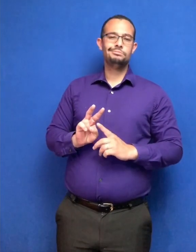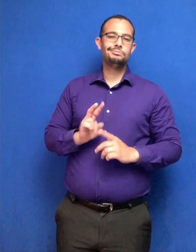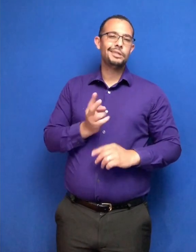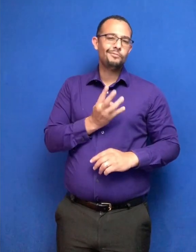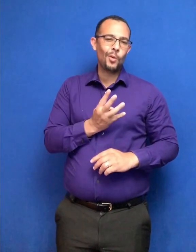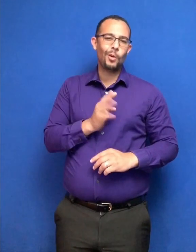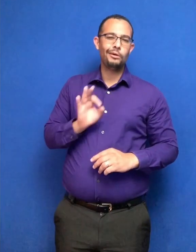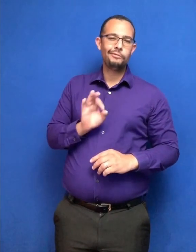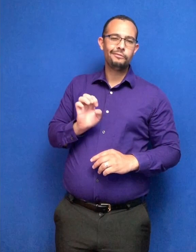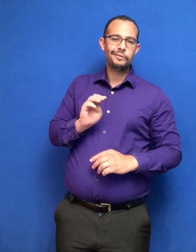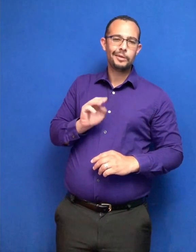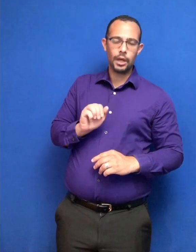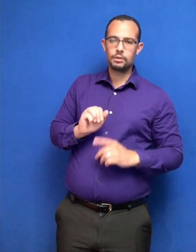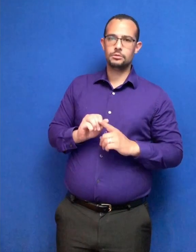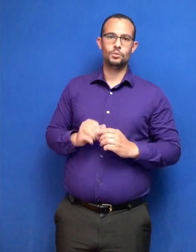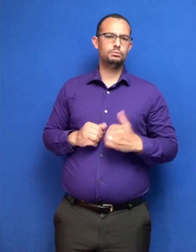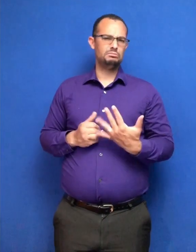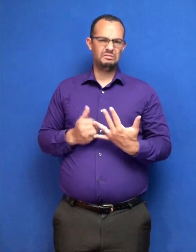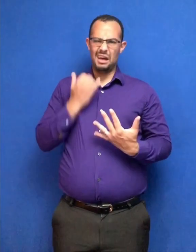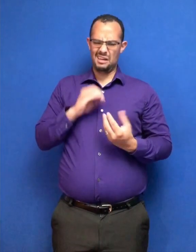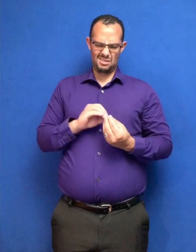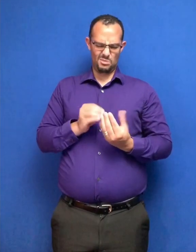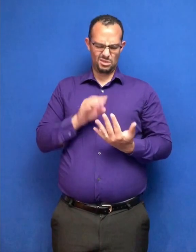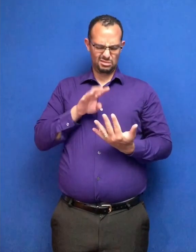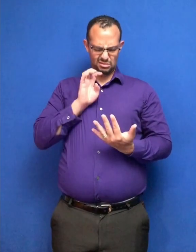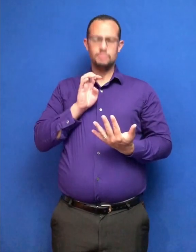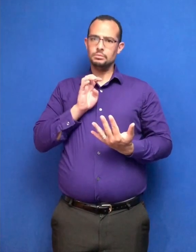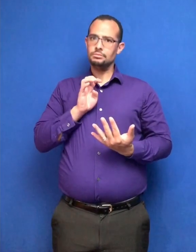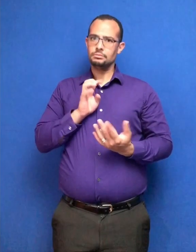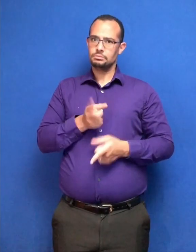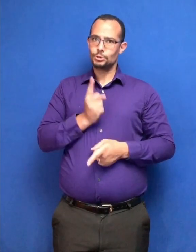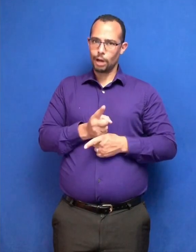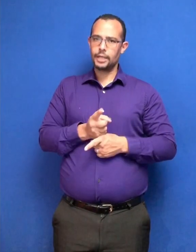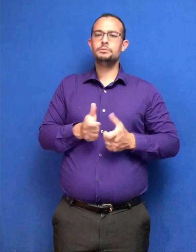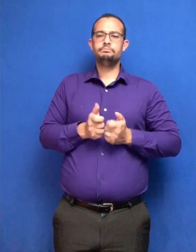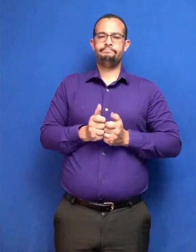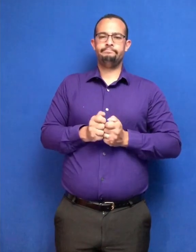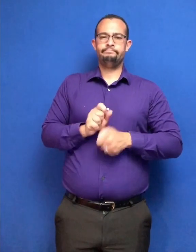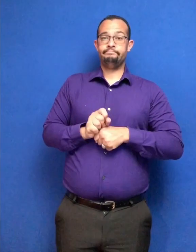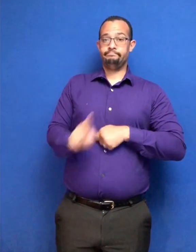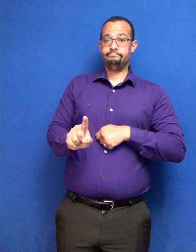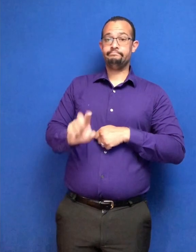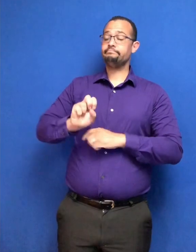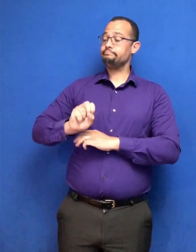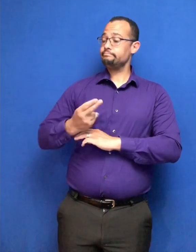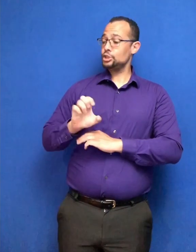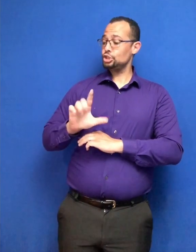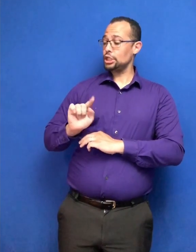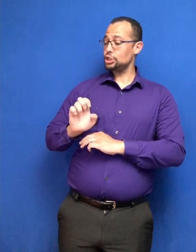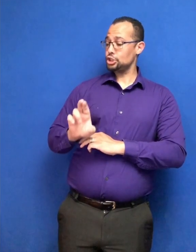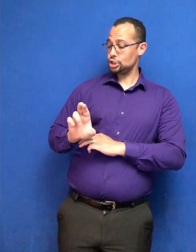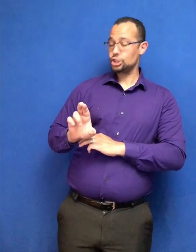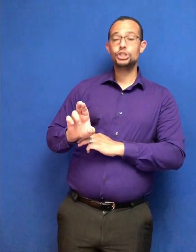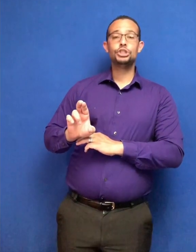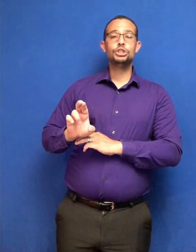43352. I know it's only 5 digits, but that's the phone number you text. And you text the word shelter plus your zip code. They